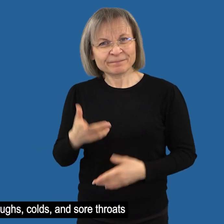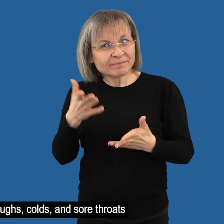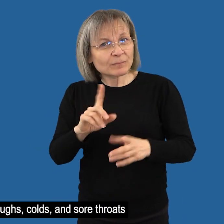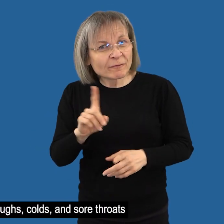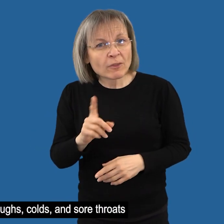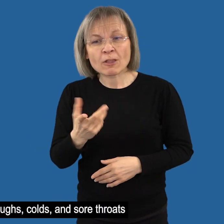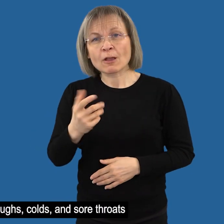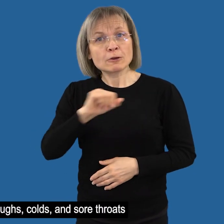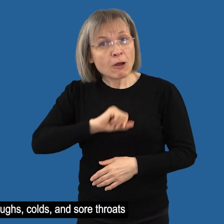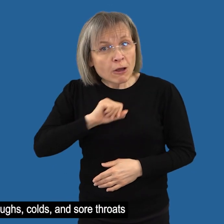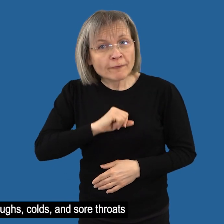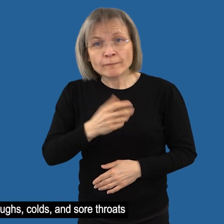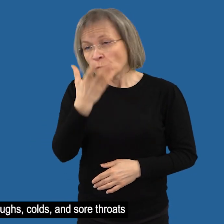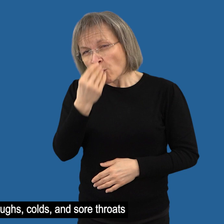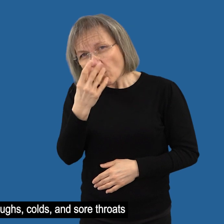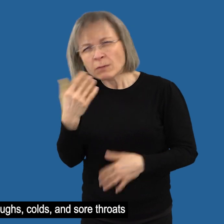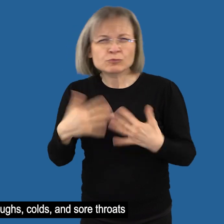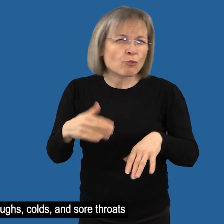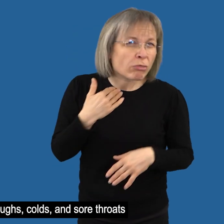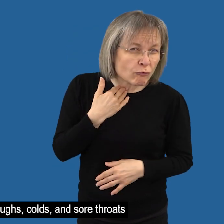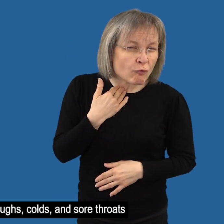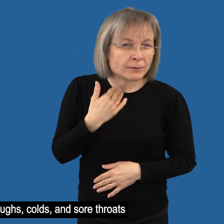Coughs, colds, and sore throats.